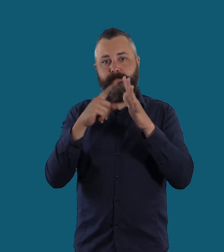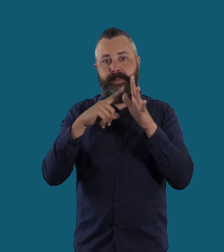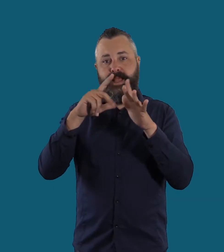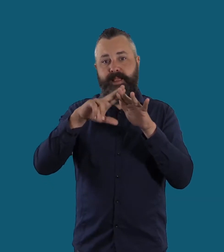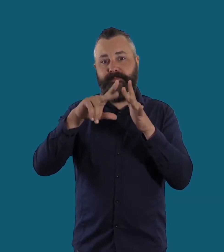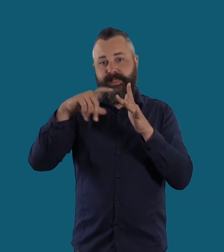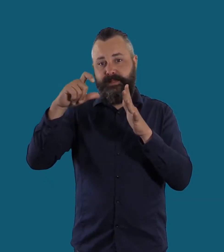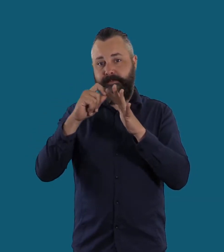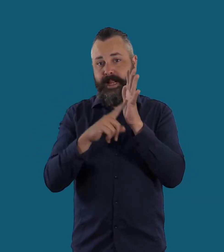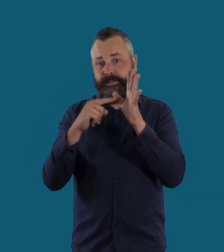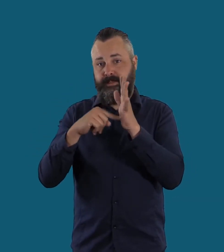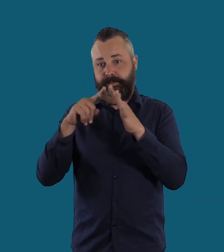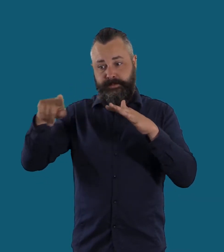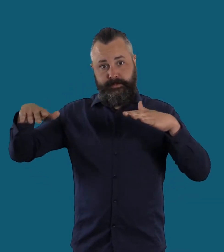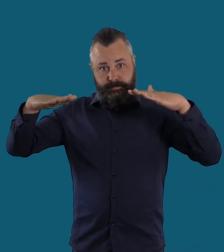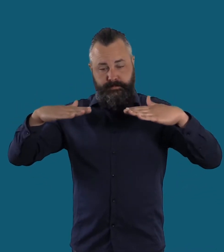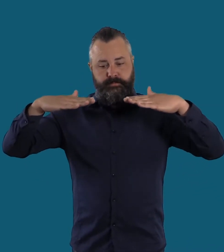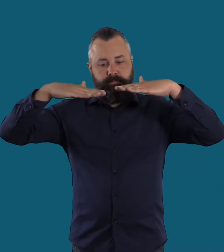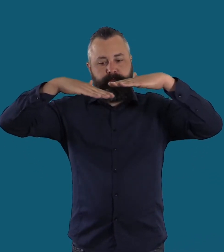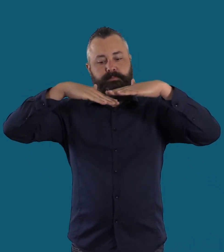the upper plate, causing flexing.